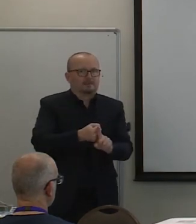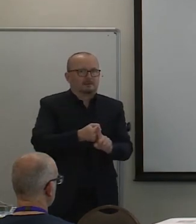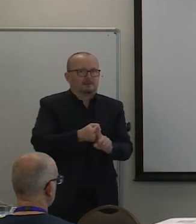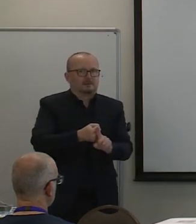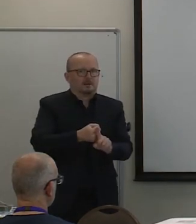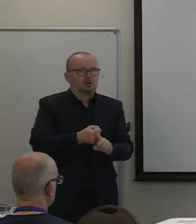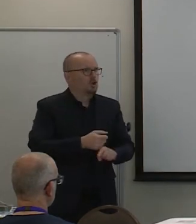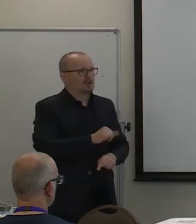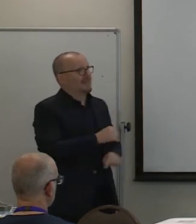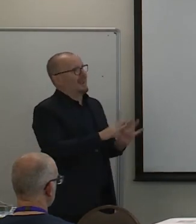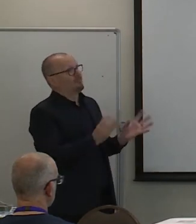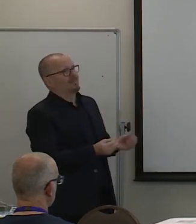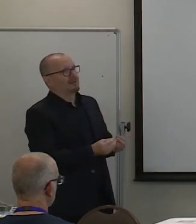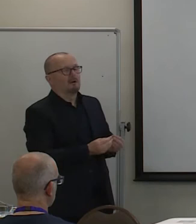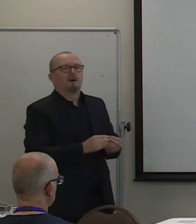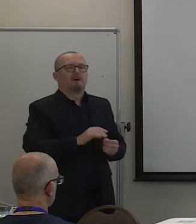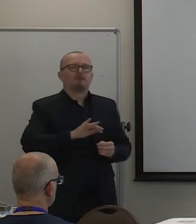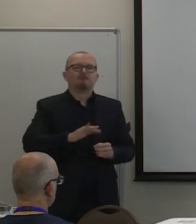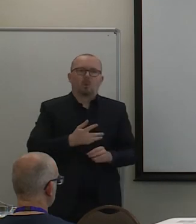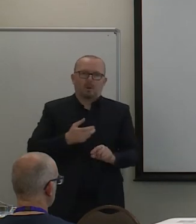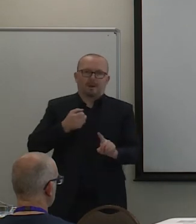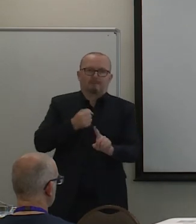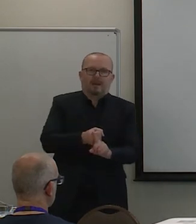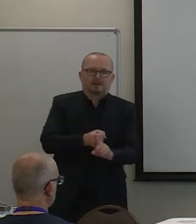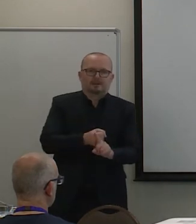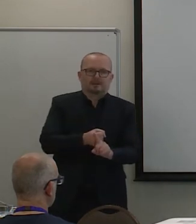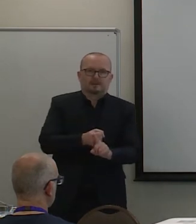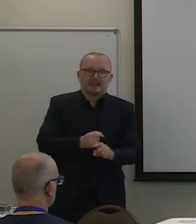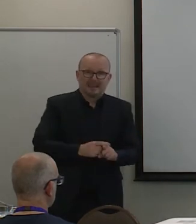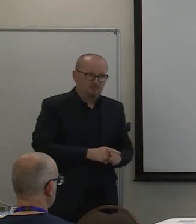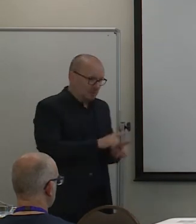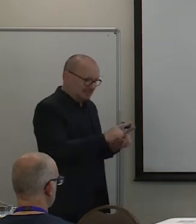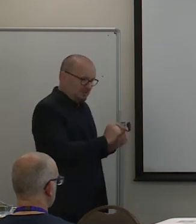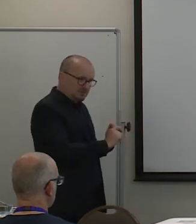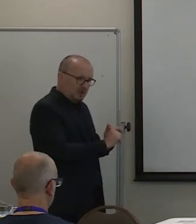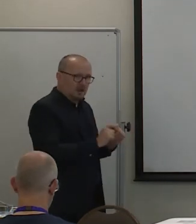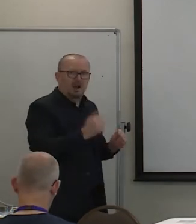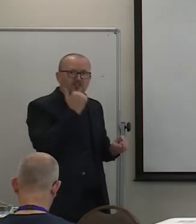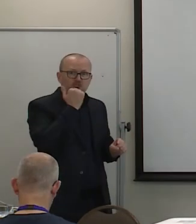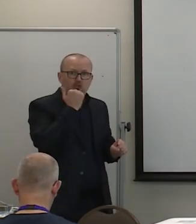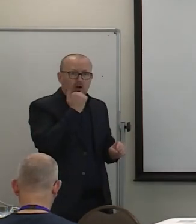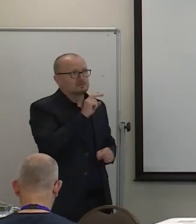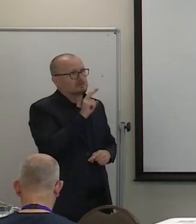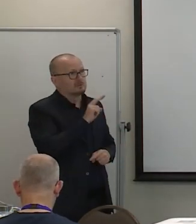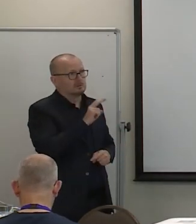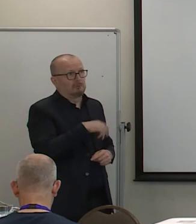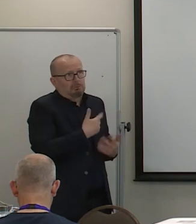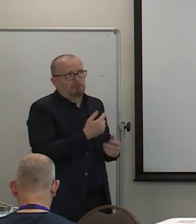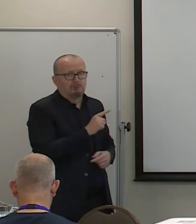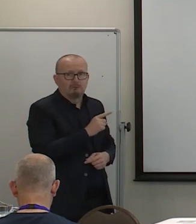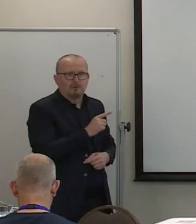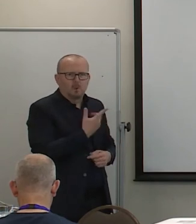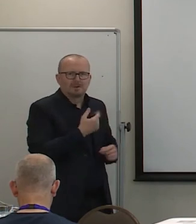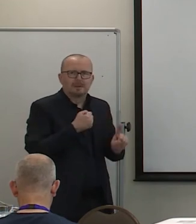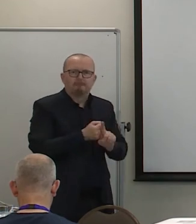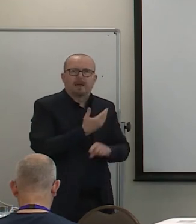If when we do digitization, it's not causing a big bang effect, why are we doing it? We exhibit for impact. We